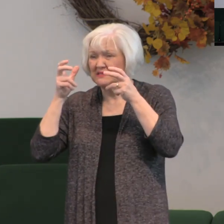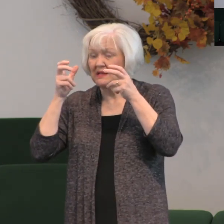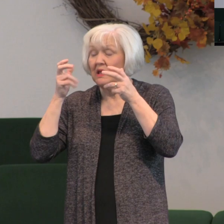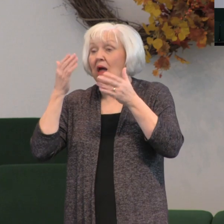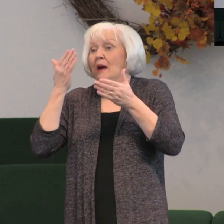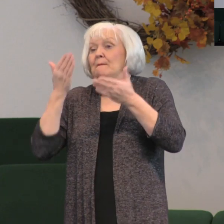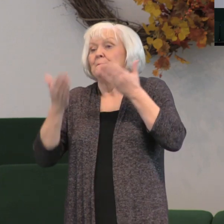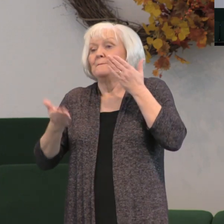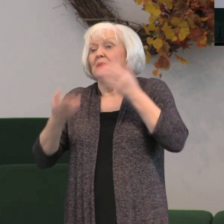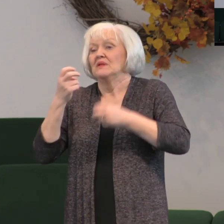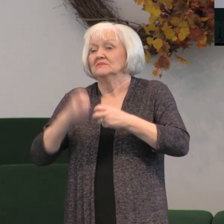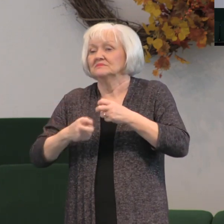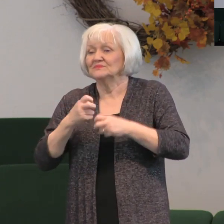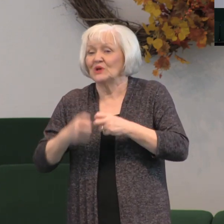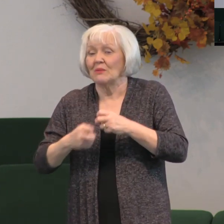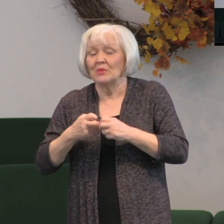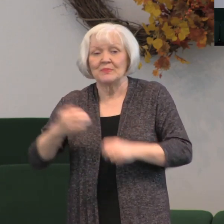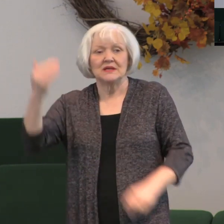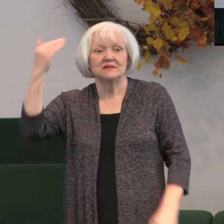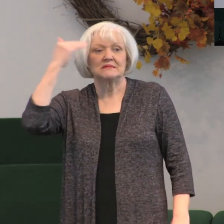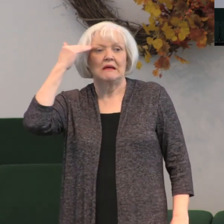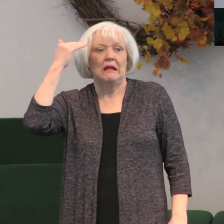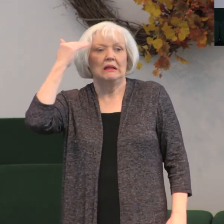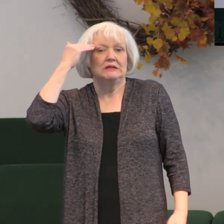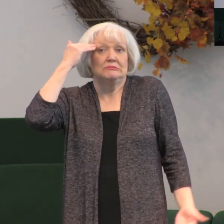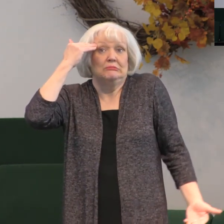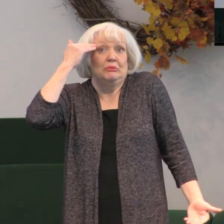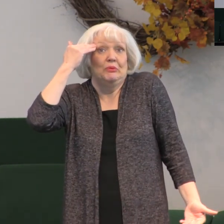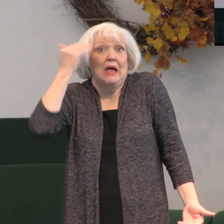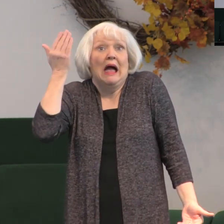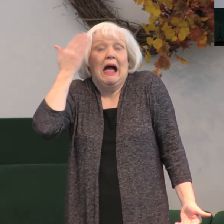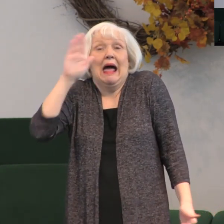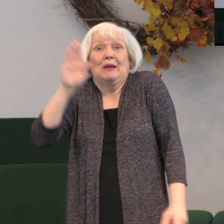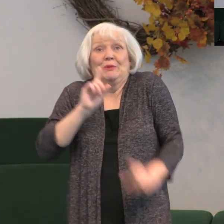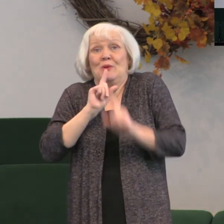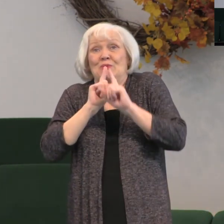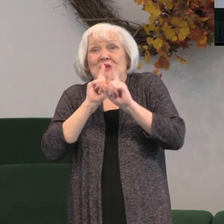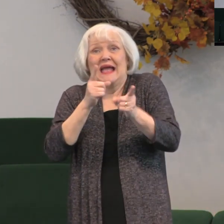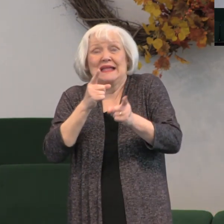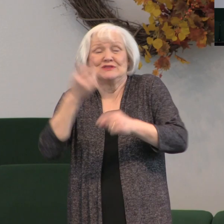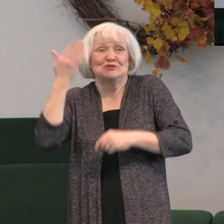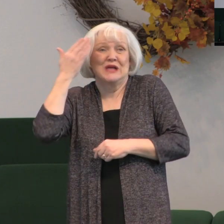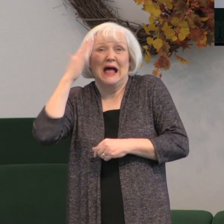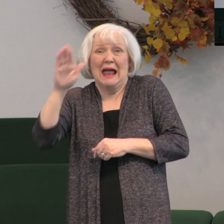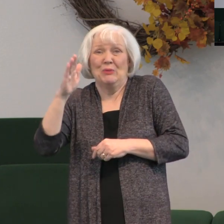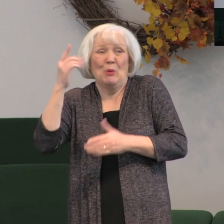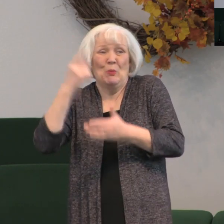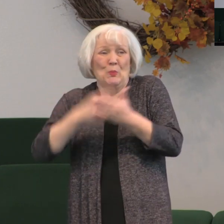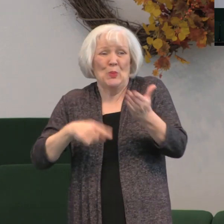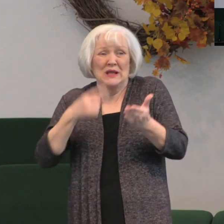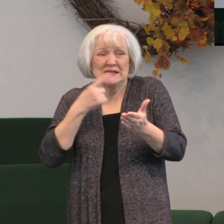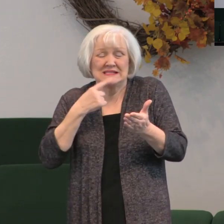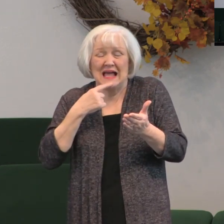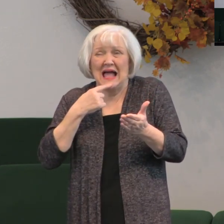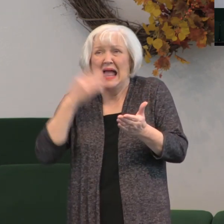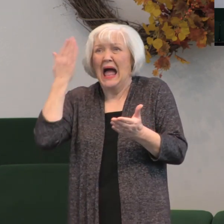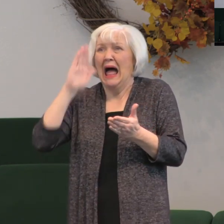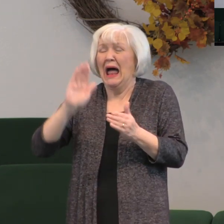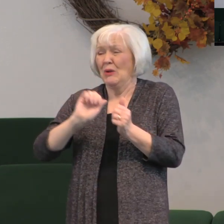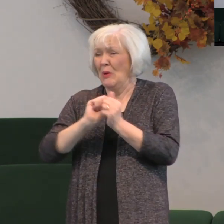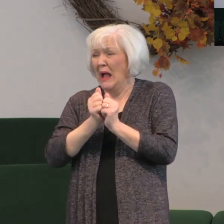Maybe the problem is a problem of knowledge. I don't even know the answers that people are looking for. I don't even know what to say or how to answer the